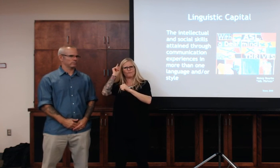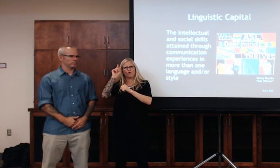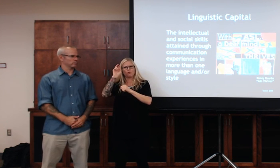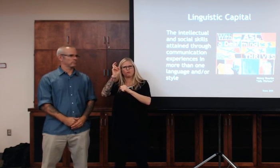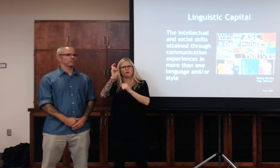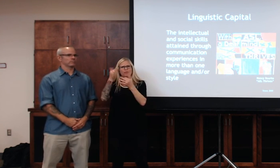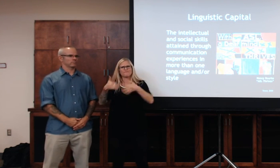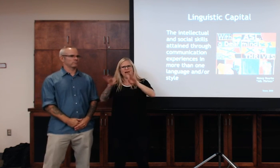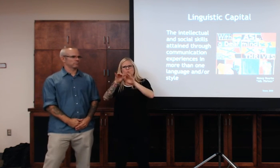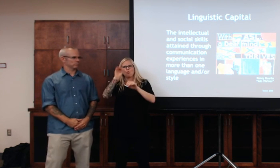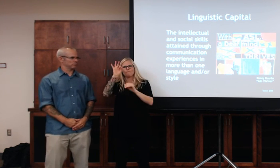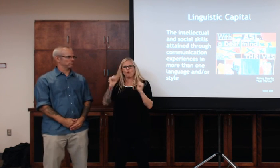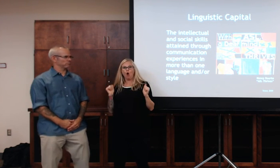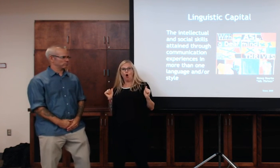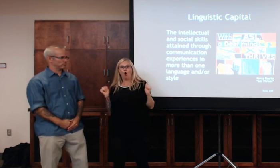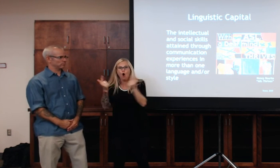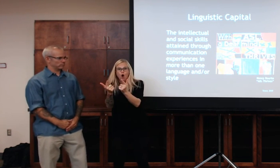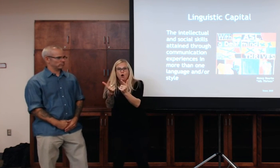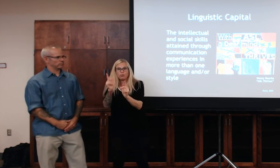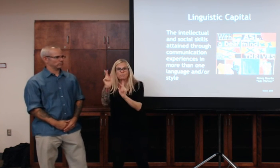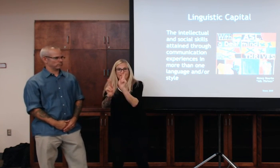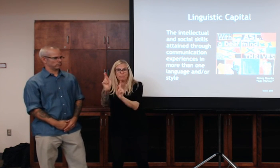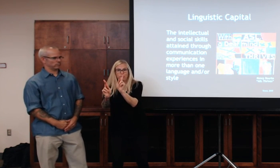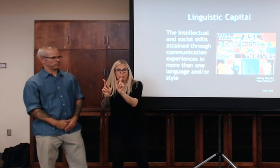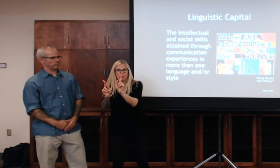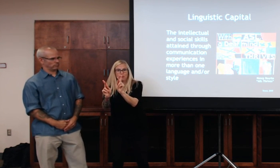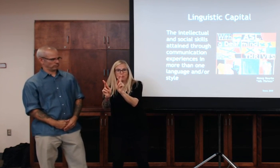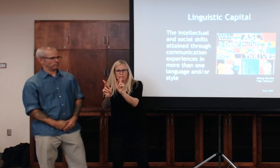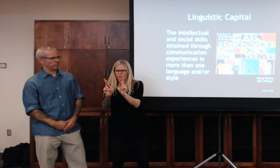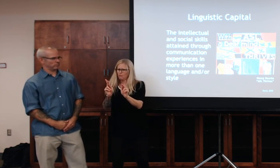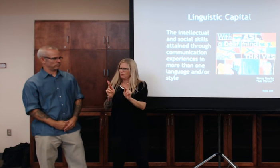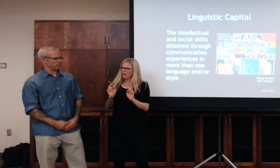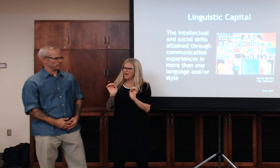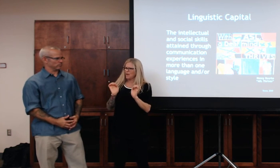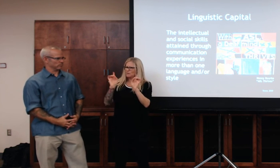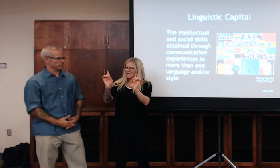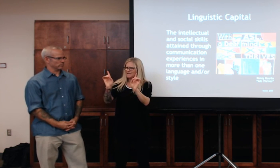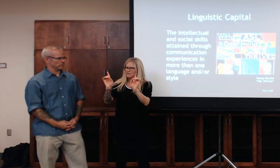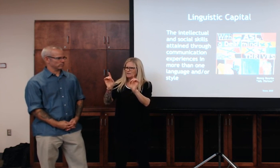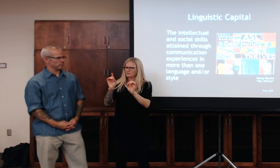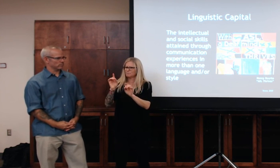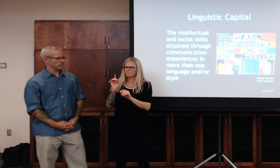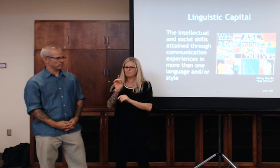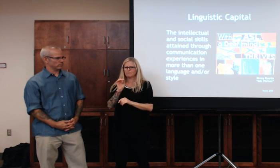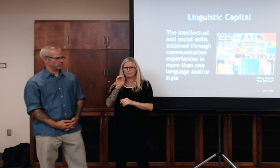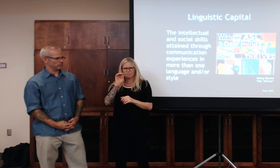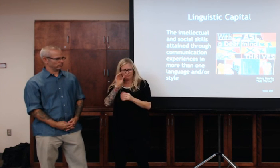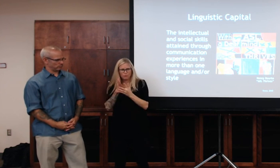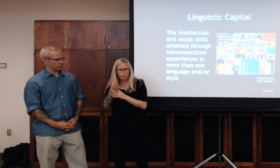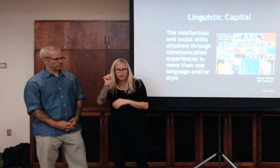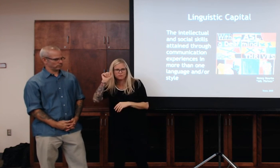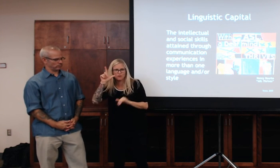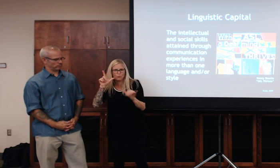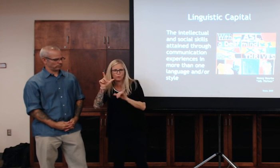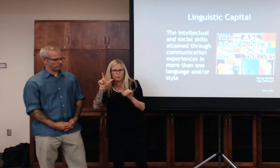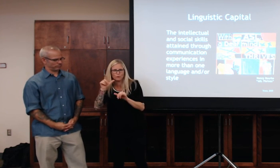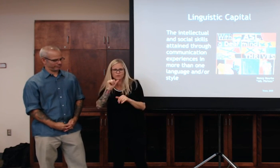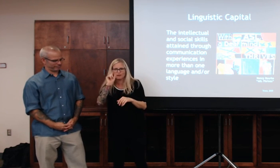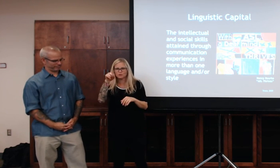fighting for the value of all people. To be able to educate everyone through ASL,